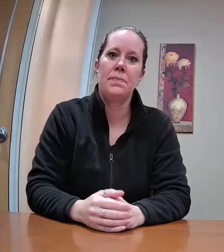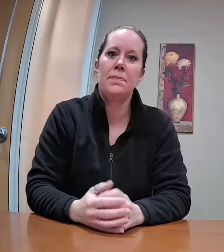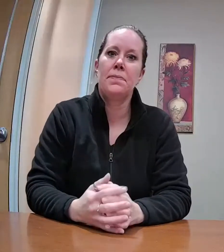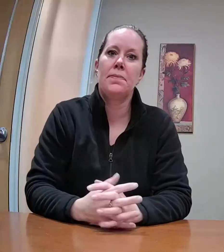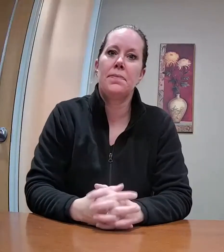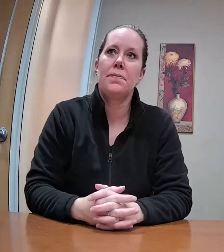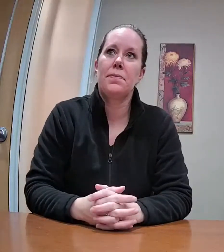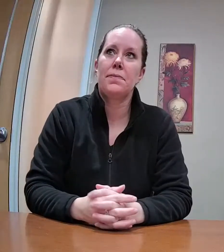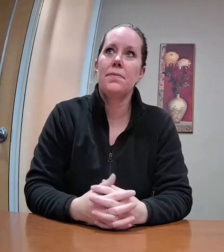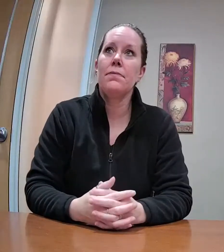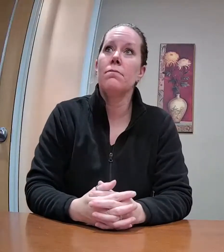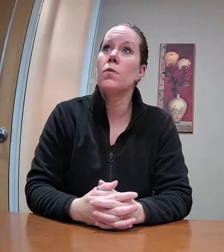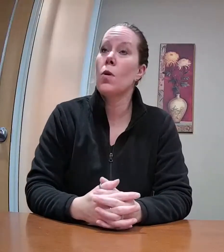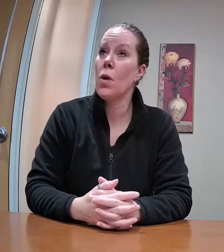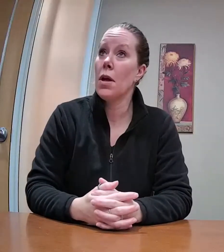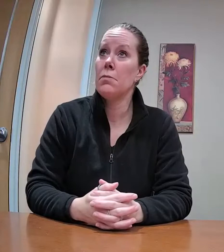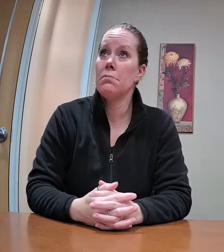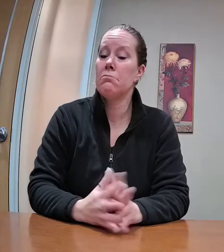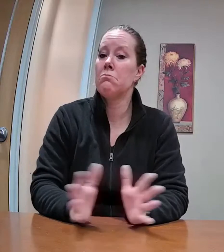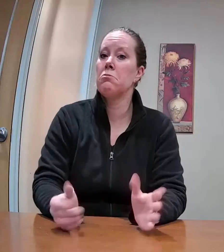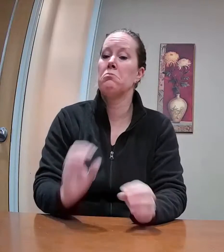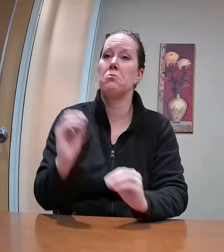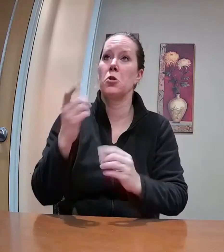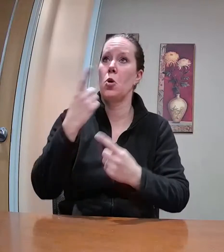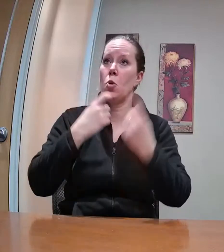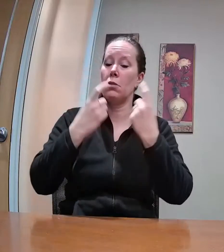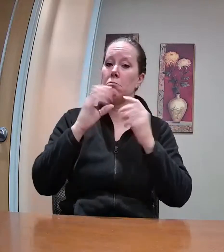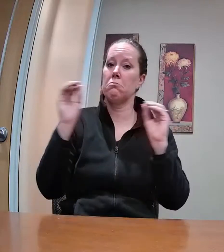And you're caught up. Yeah. So I'll say